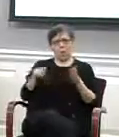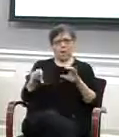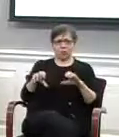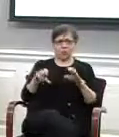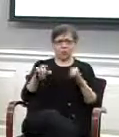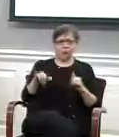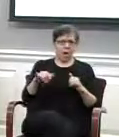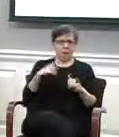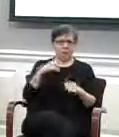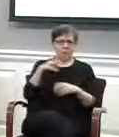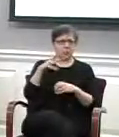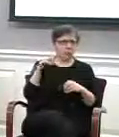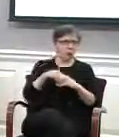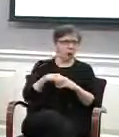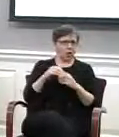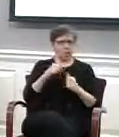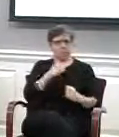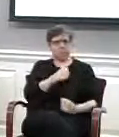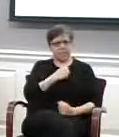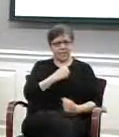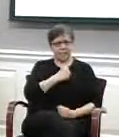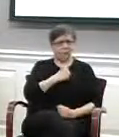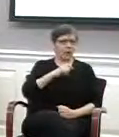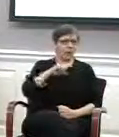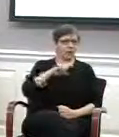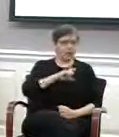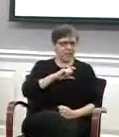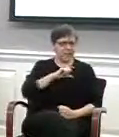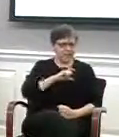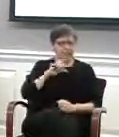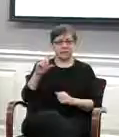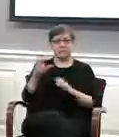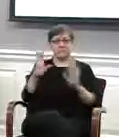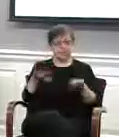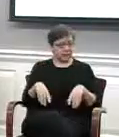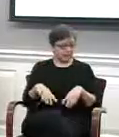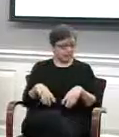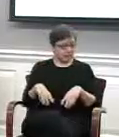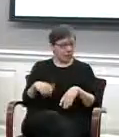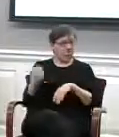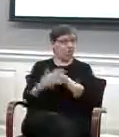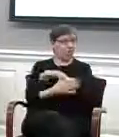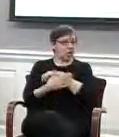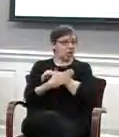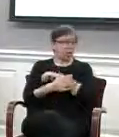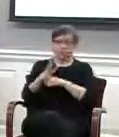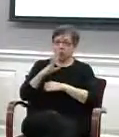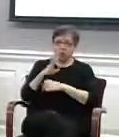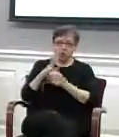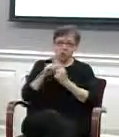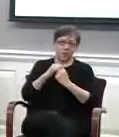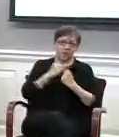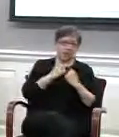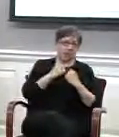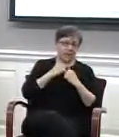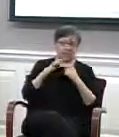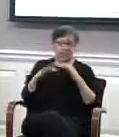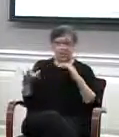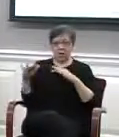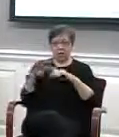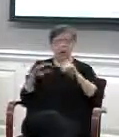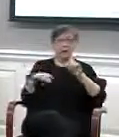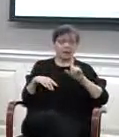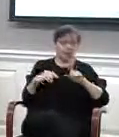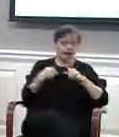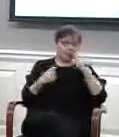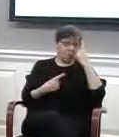this as part of military and police. And in other countries, I've given talks to military generals and around human rights. But I